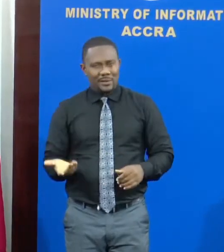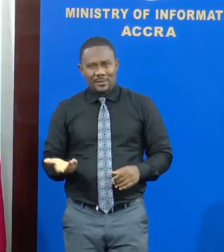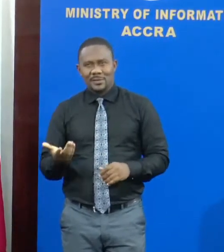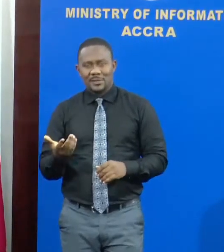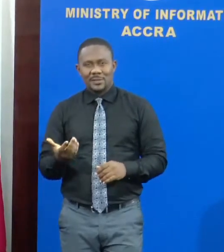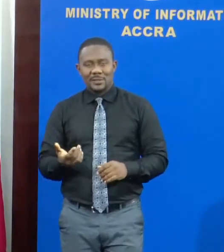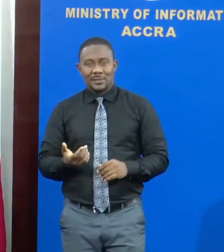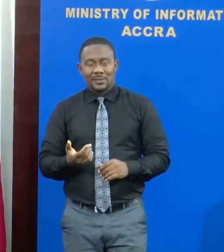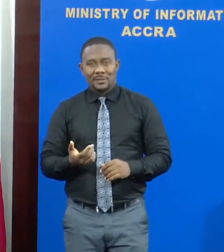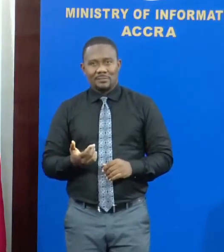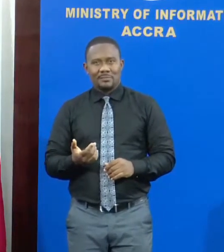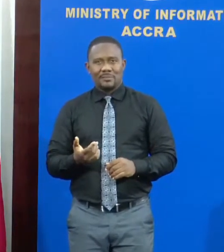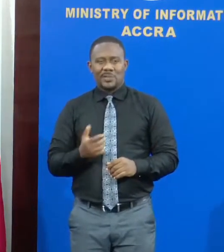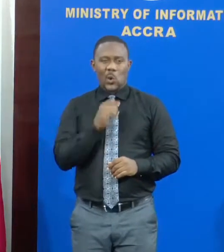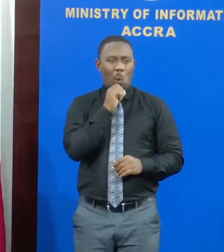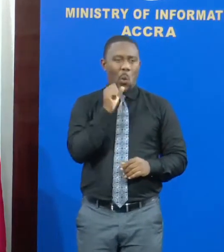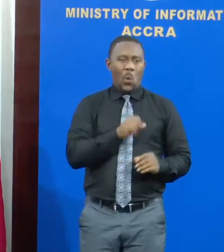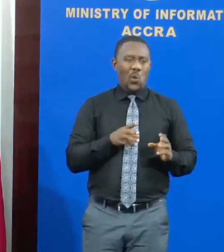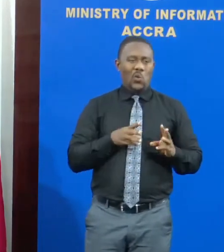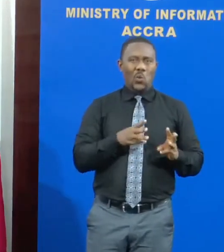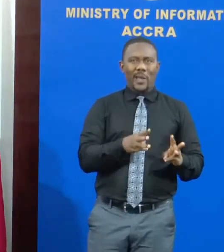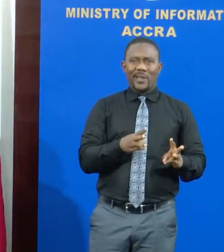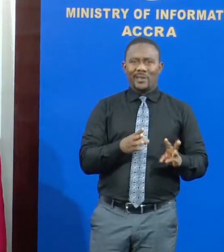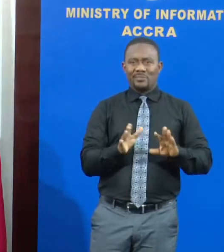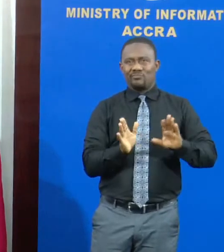We need to move from the old to the new.